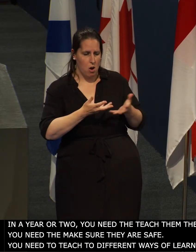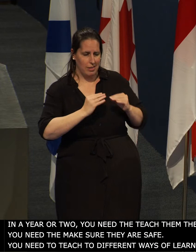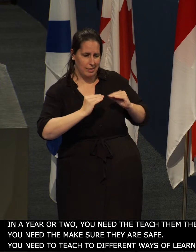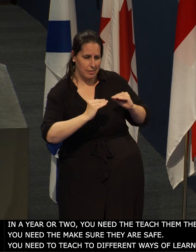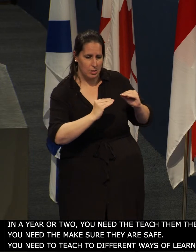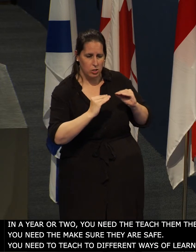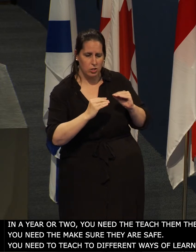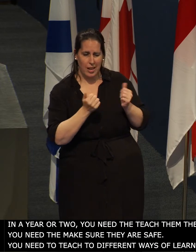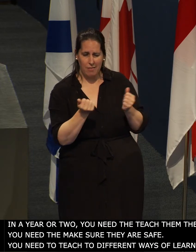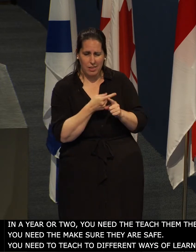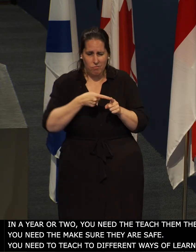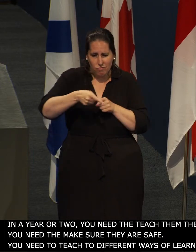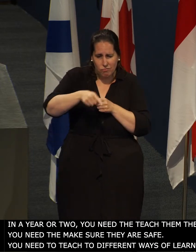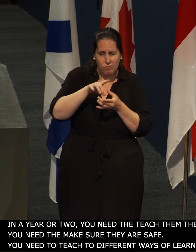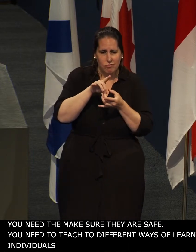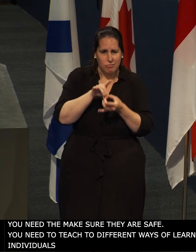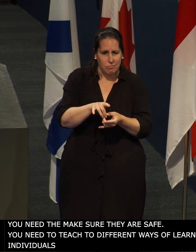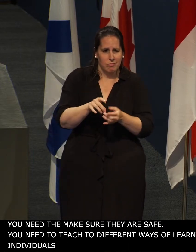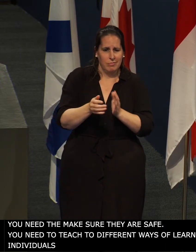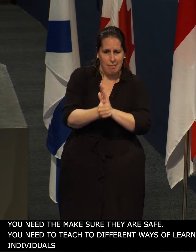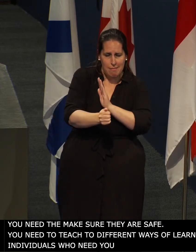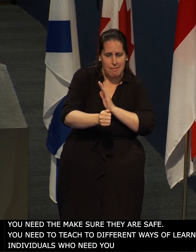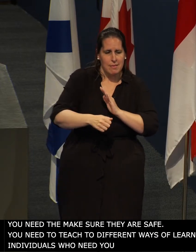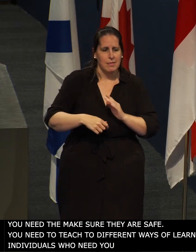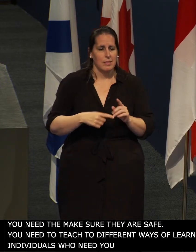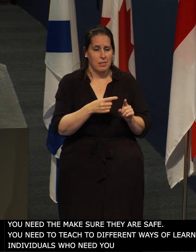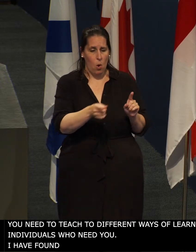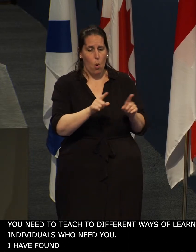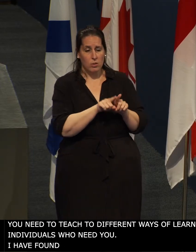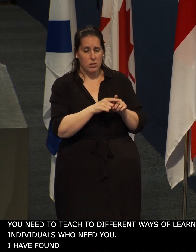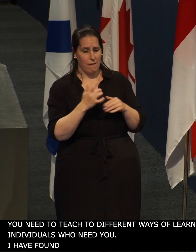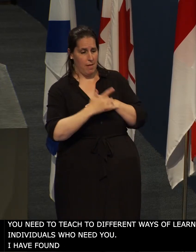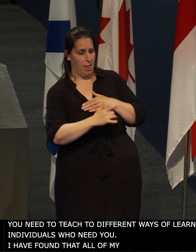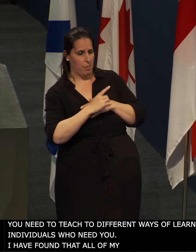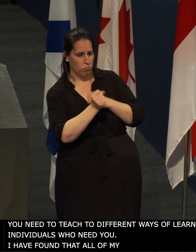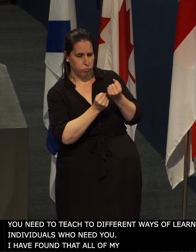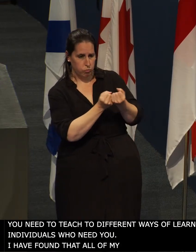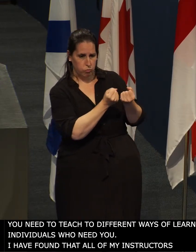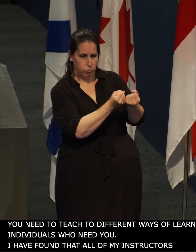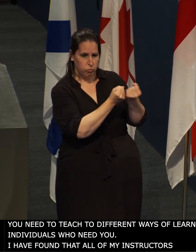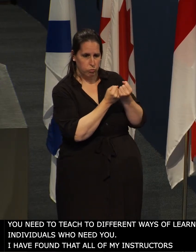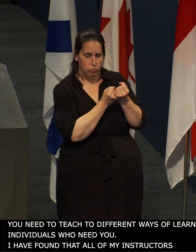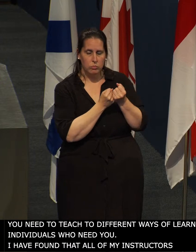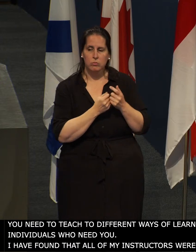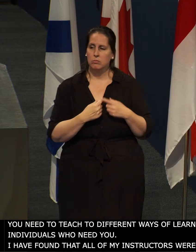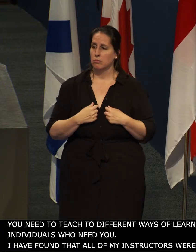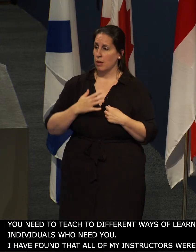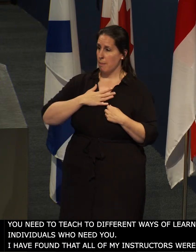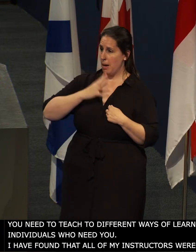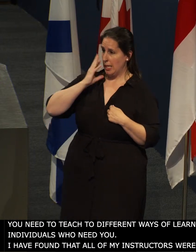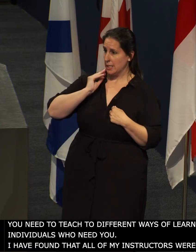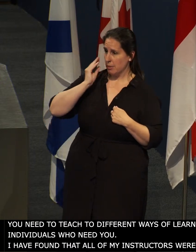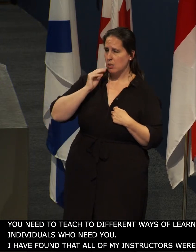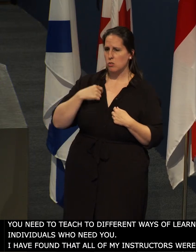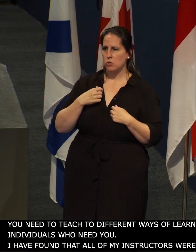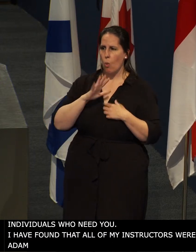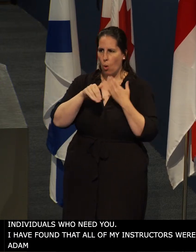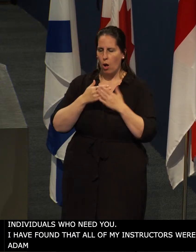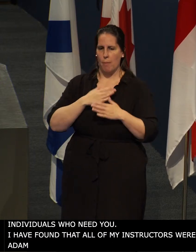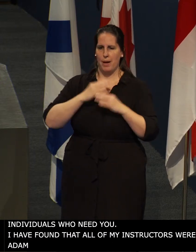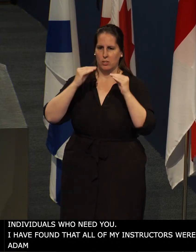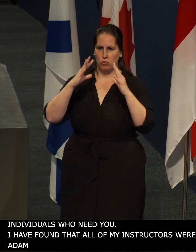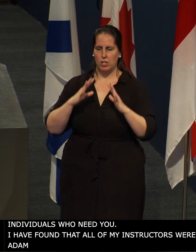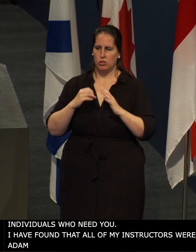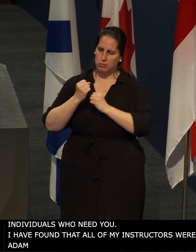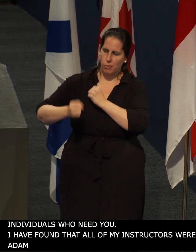need you. I have found that all of my instructors were there to give me exactly what I needed. Adam, you